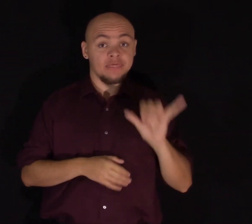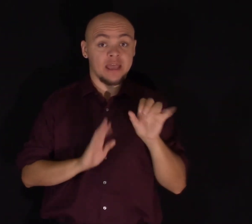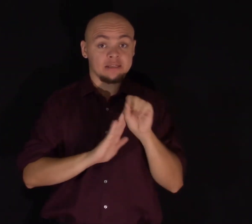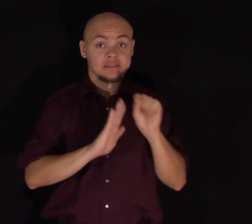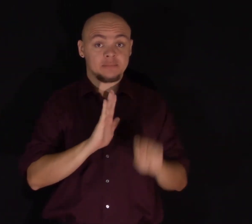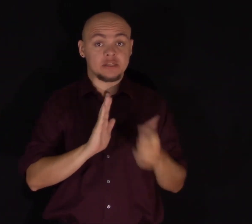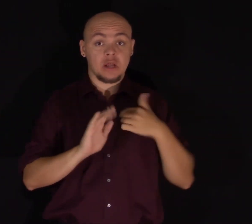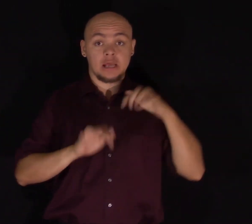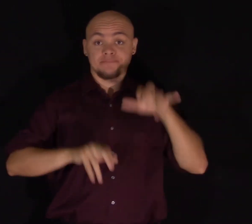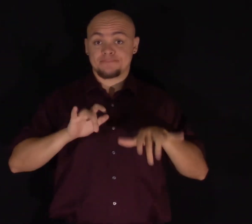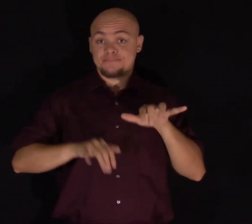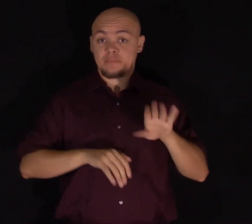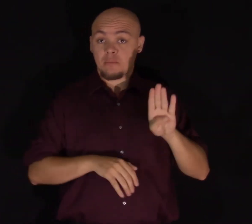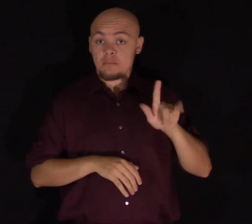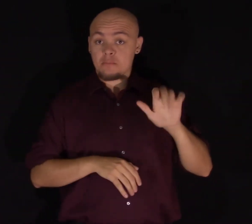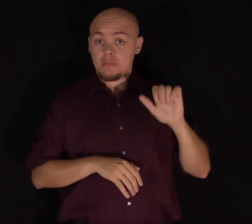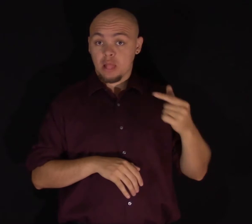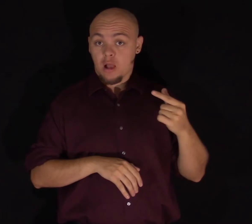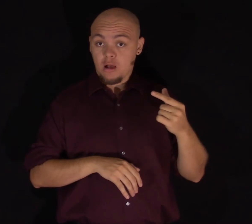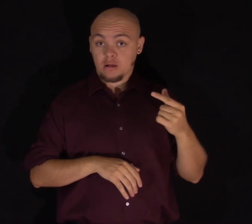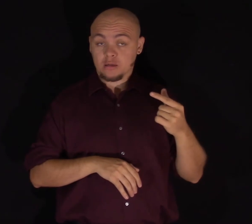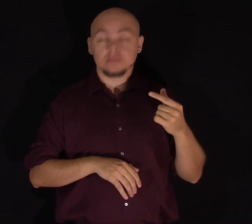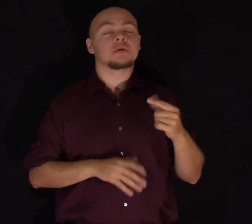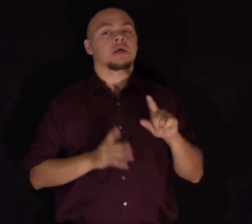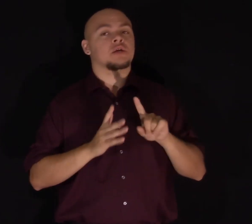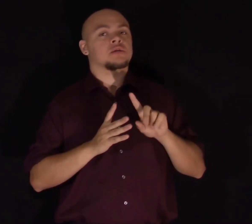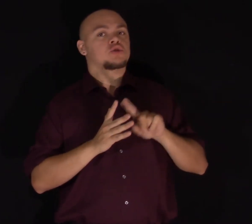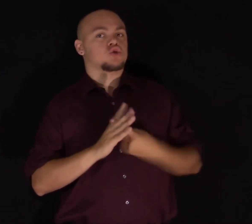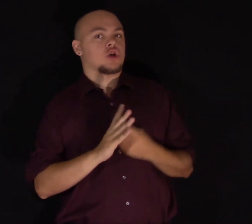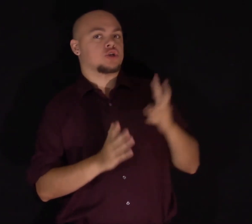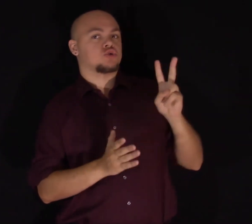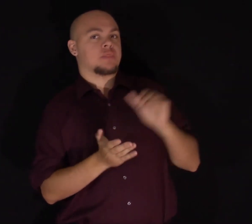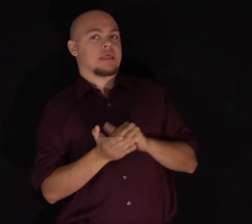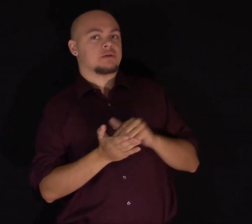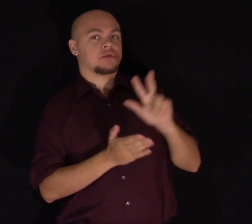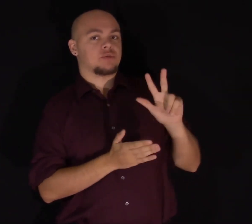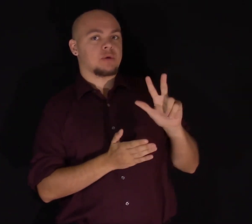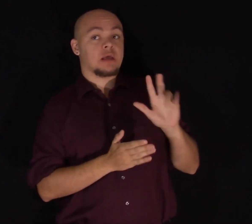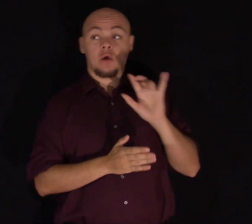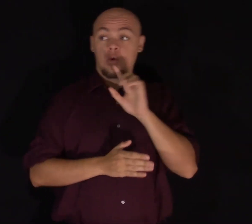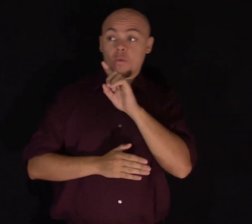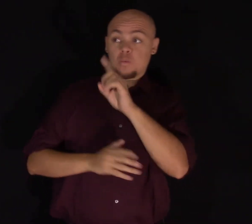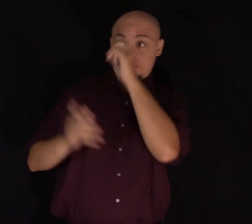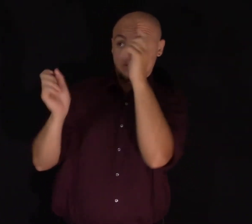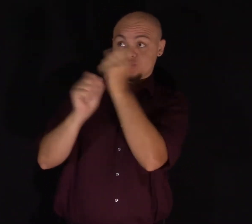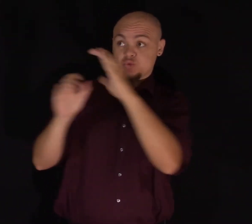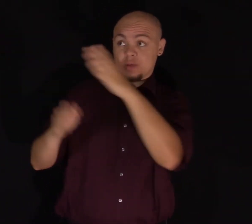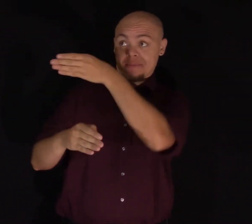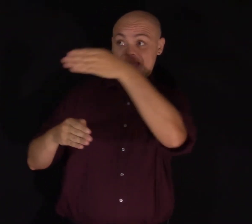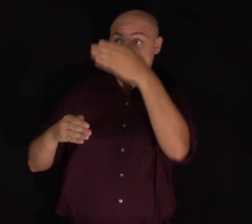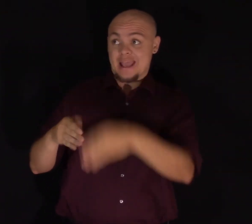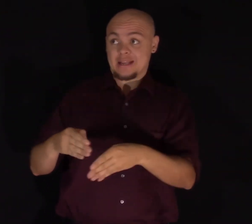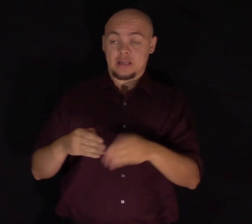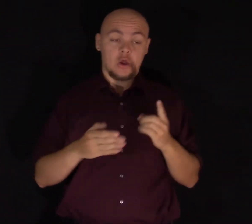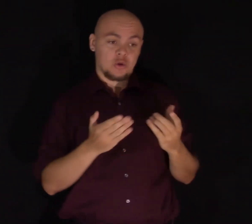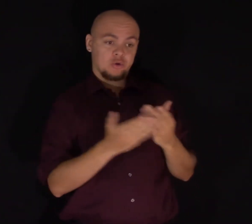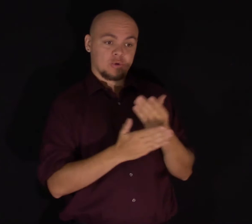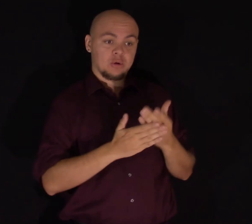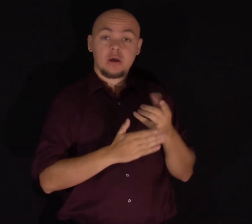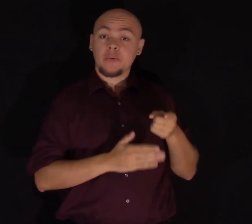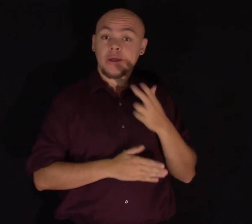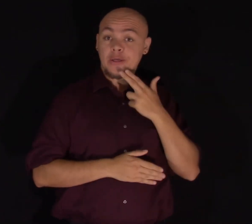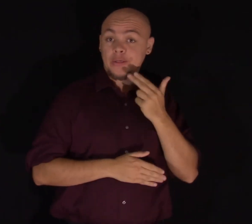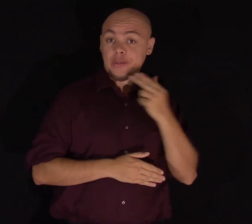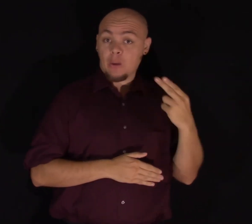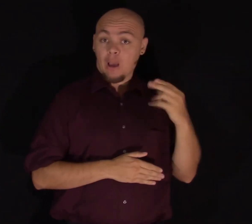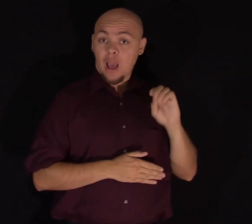started blogging. That was 2003. So as that one dream was ending, another was beginning. And then what was a cute hobby became